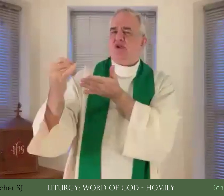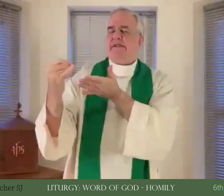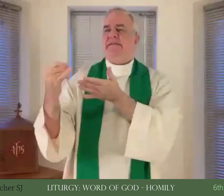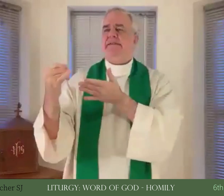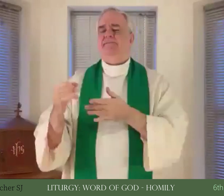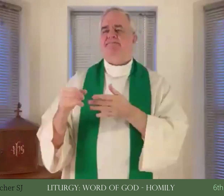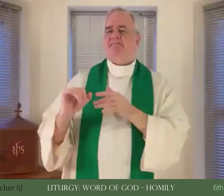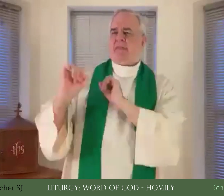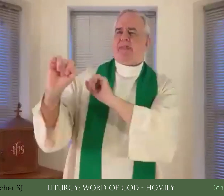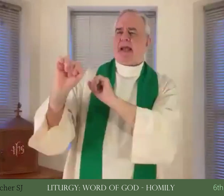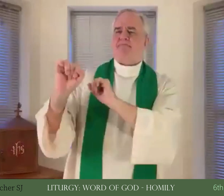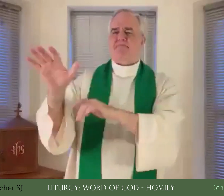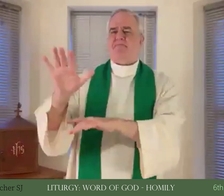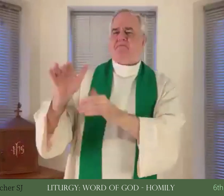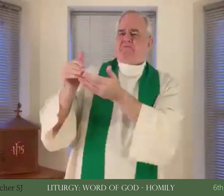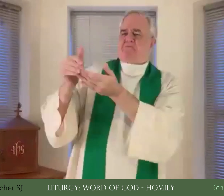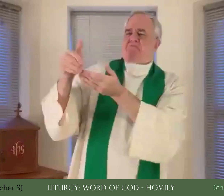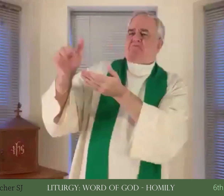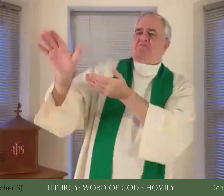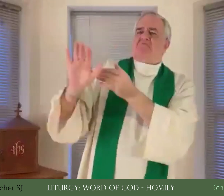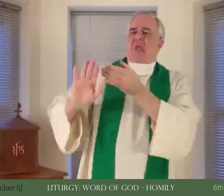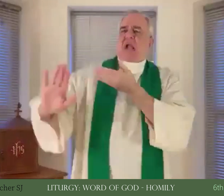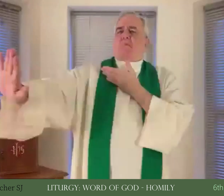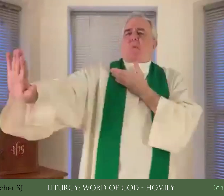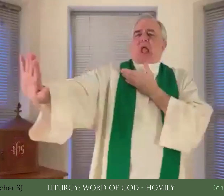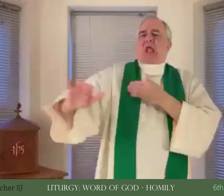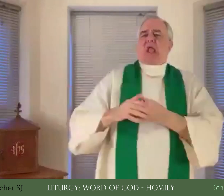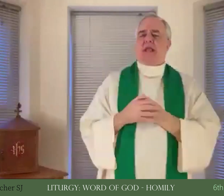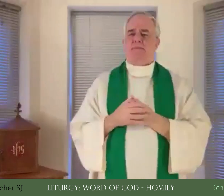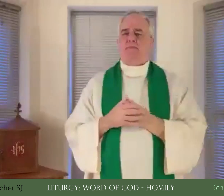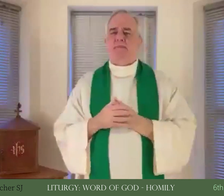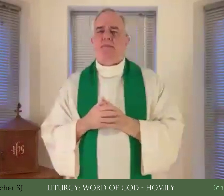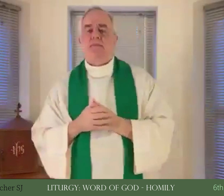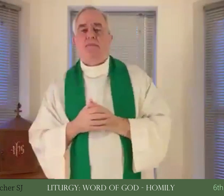Prejudice. Them. Keep away.